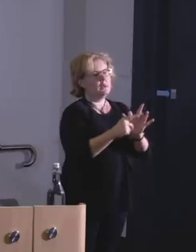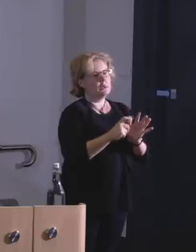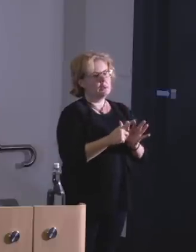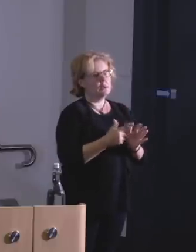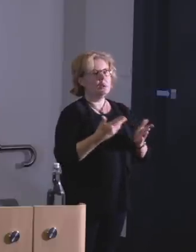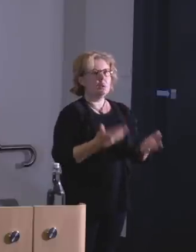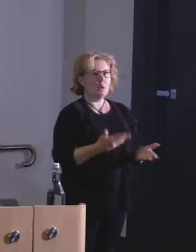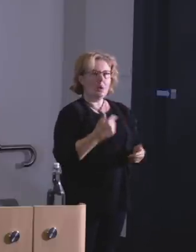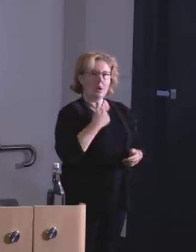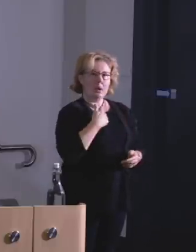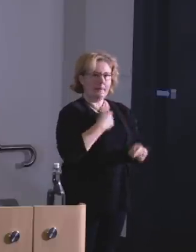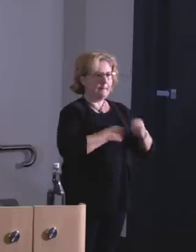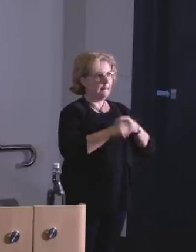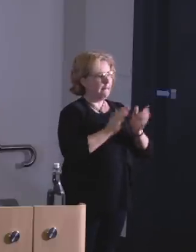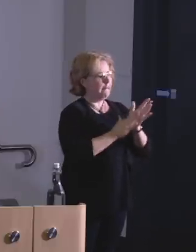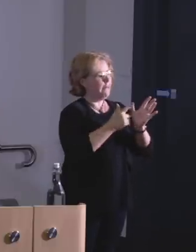although I became a Matai very early,